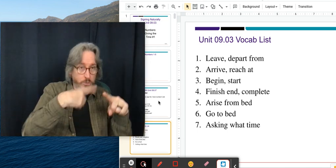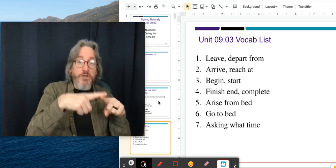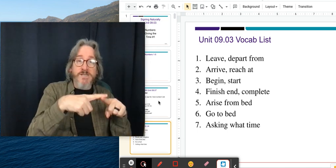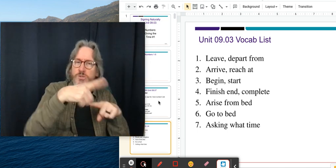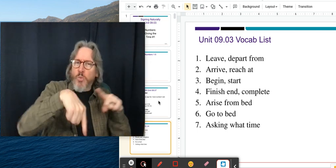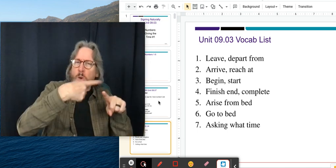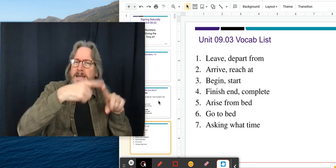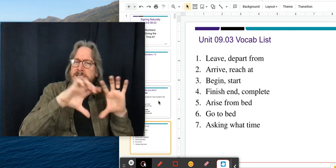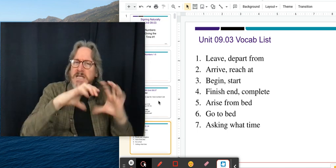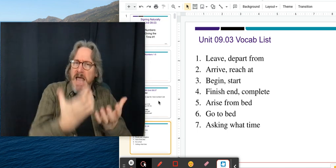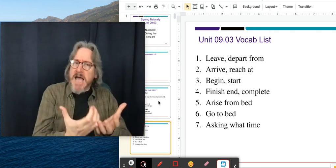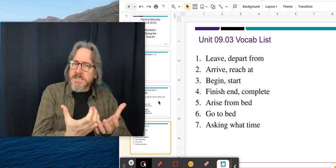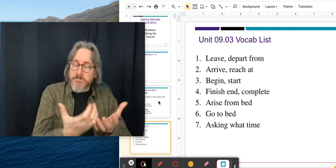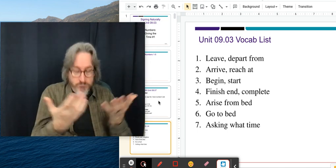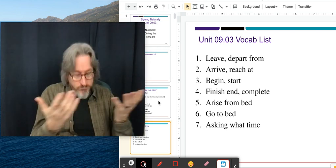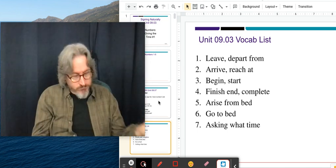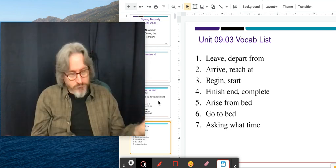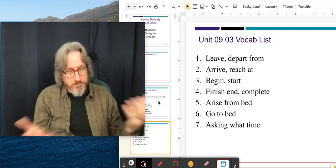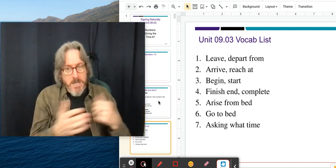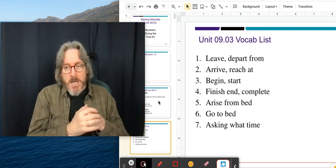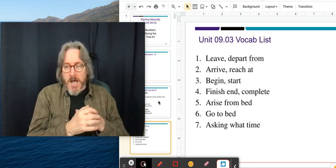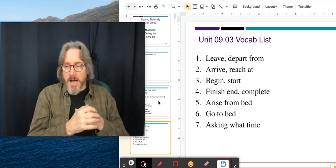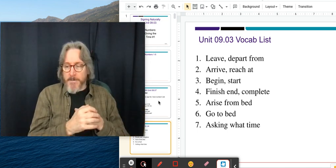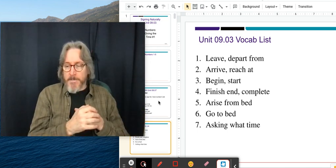And you could use this when is class.